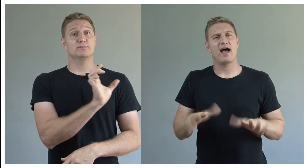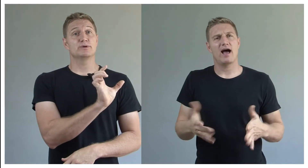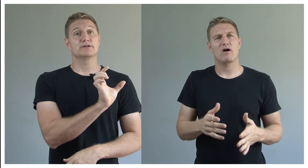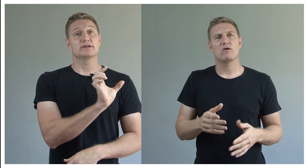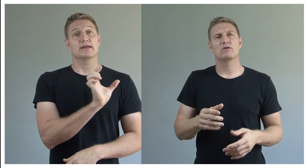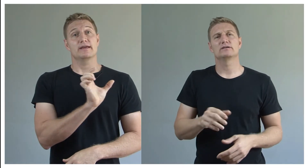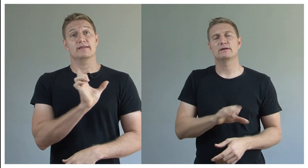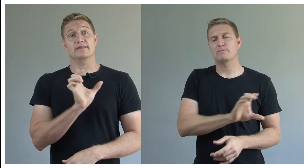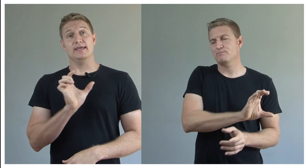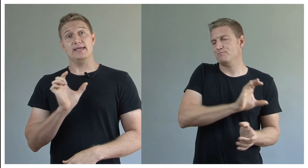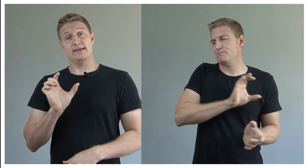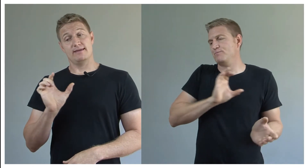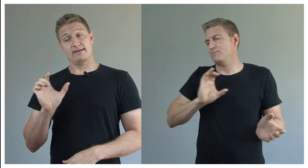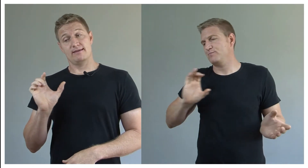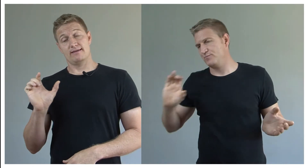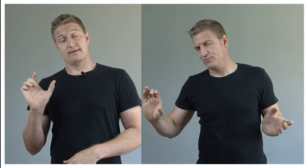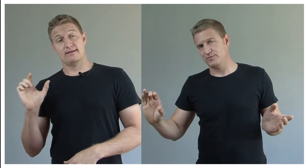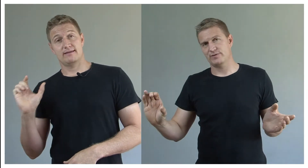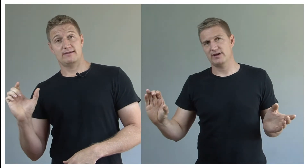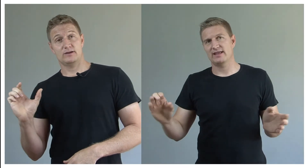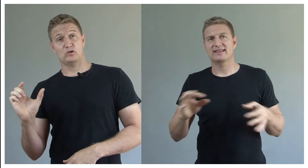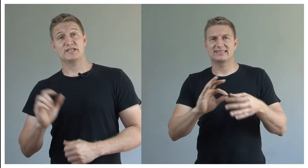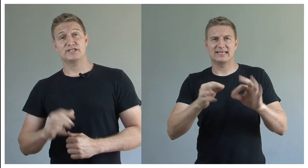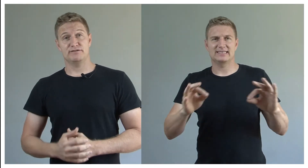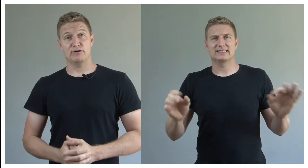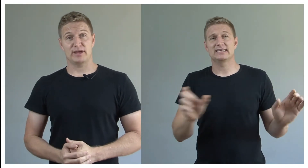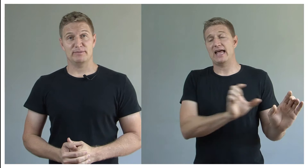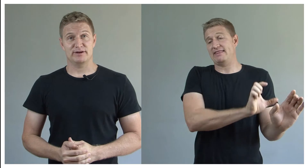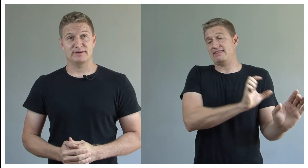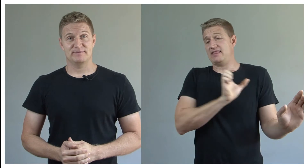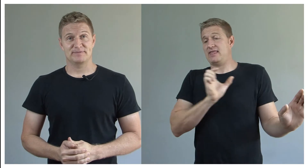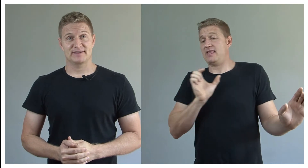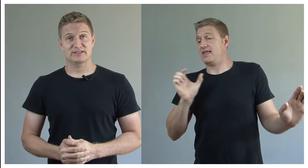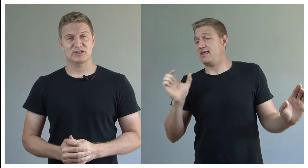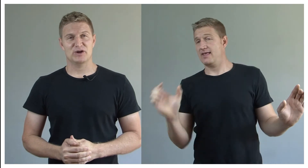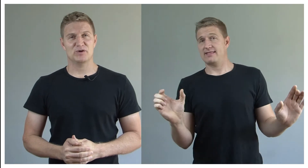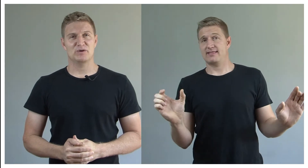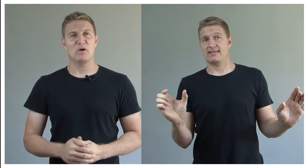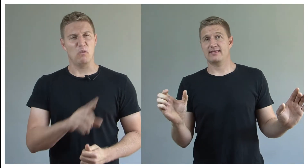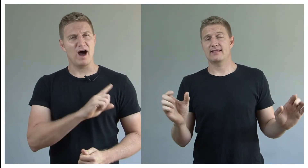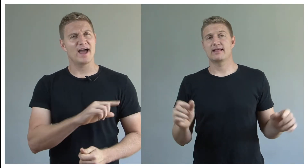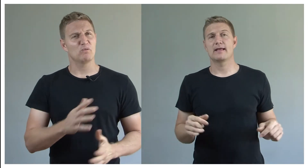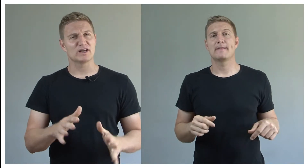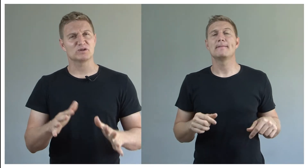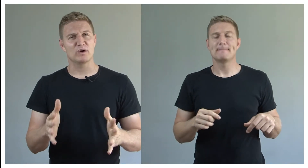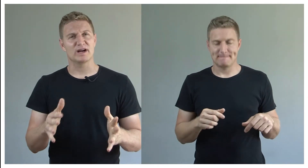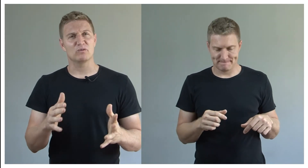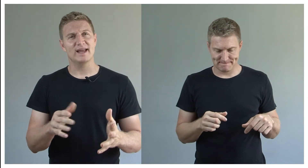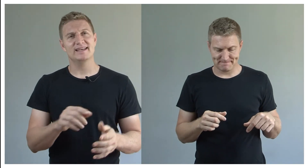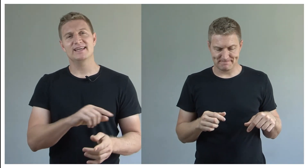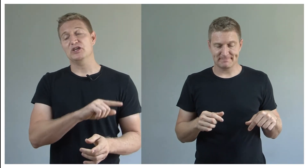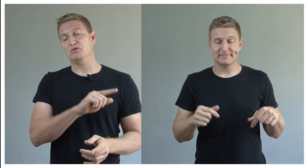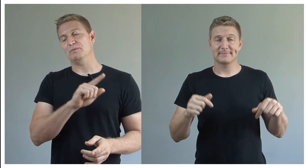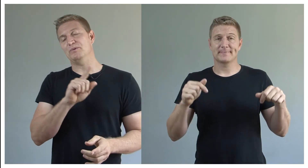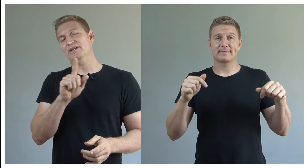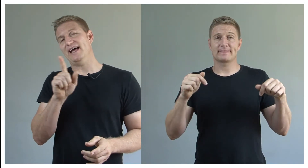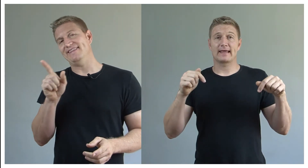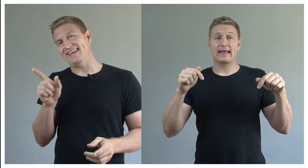put the question vocabulary. So why, what, where, when, we put at the